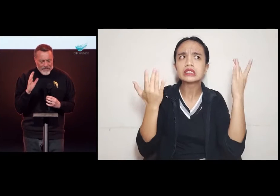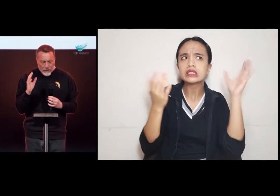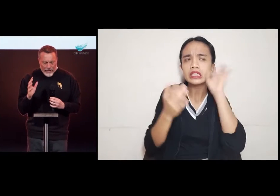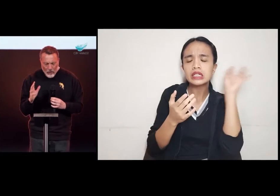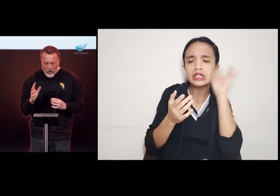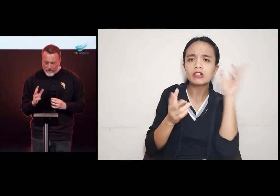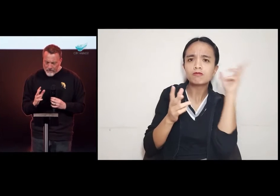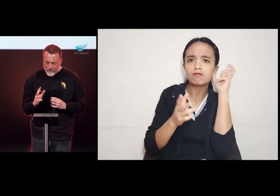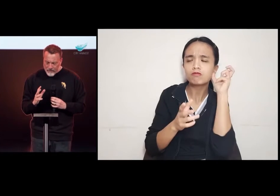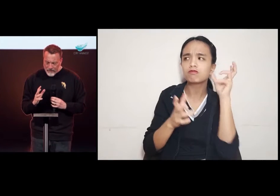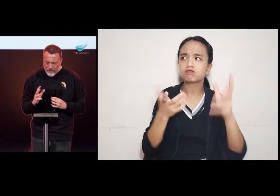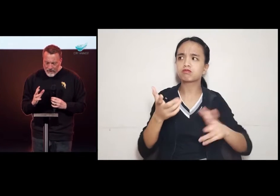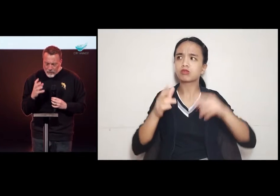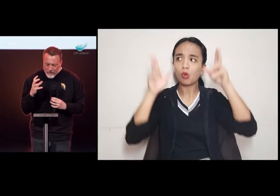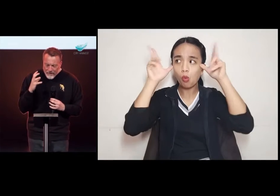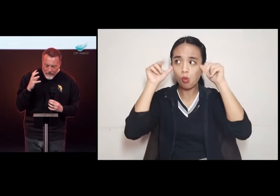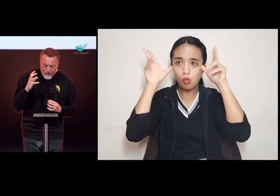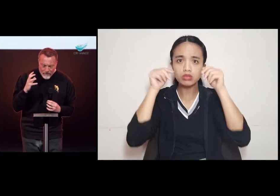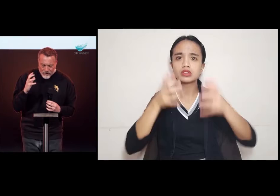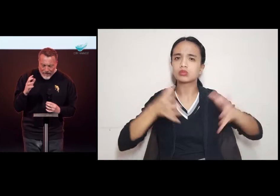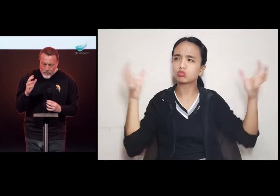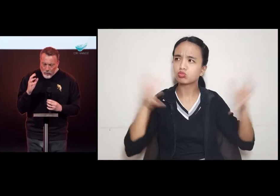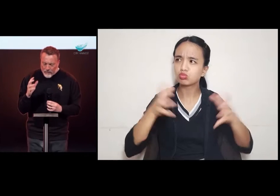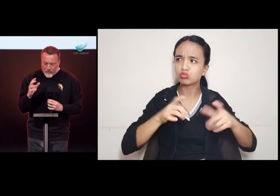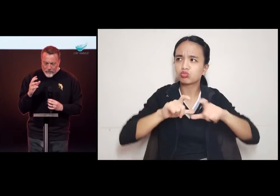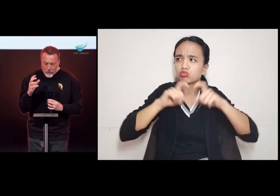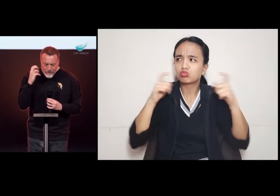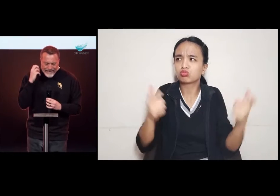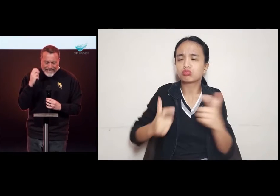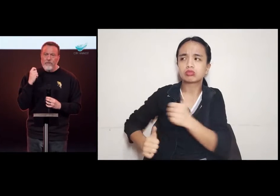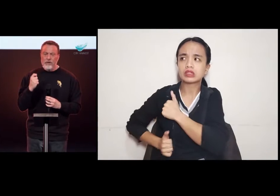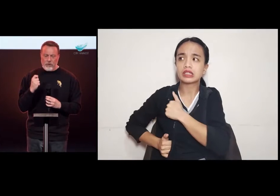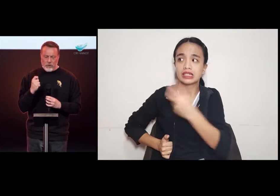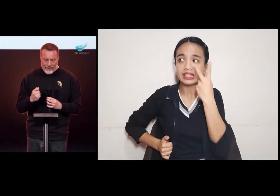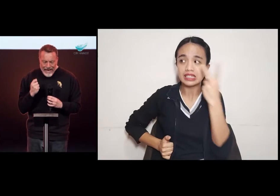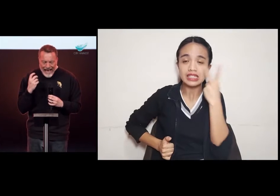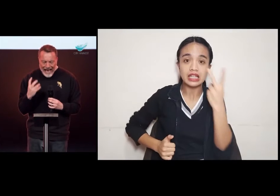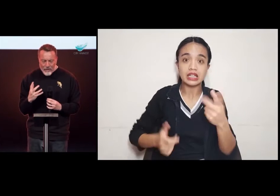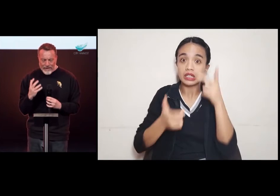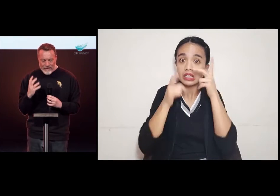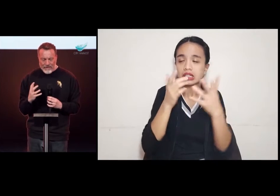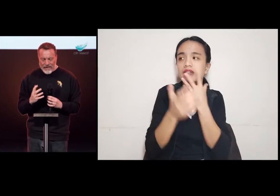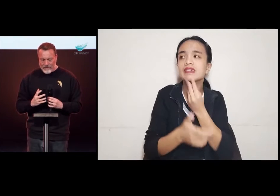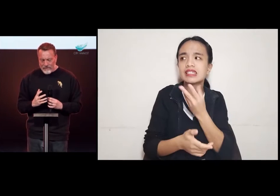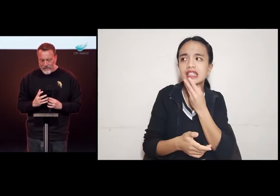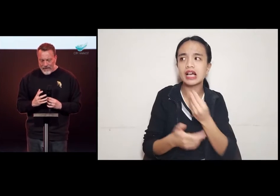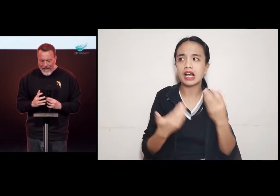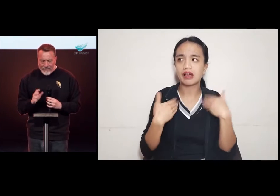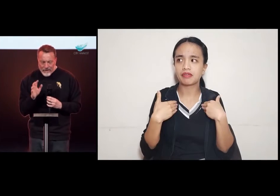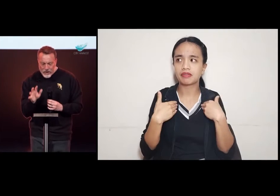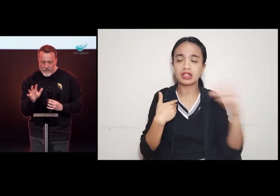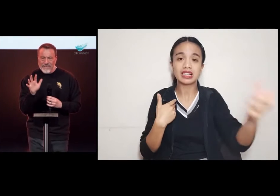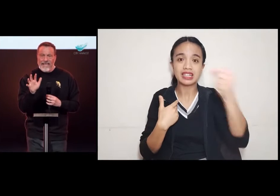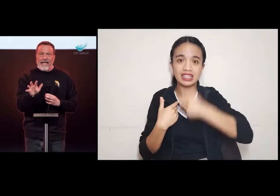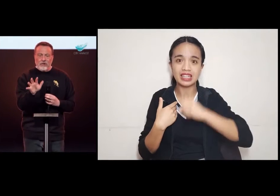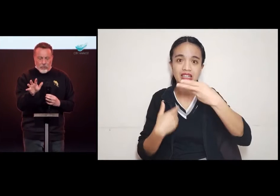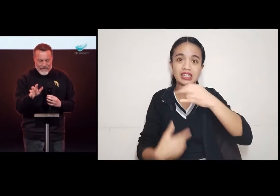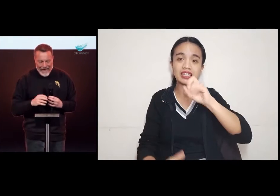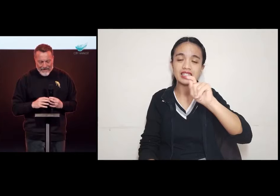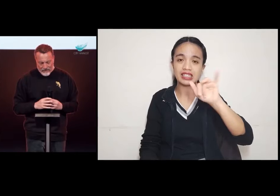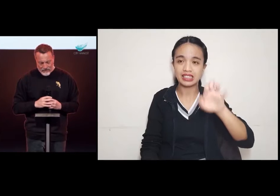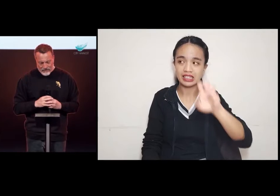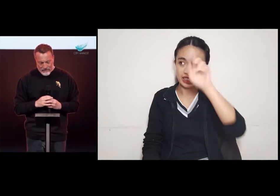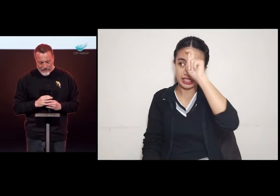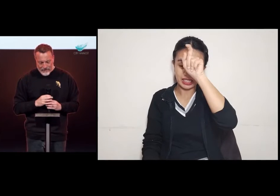horses and a great army. So they said to one another, "Look, the king of Israel has hired the Hittite and the Egyptian kings